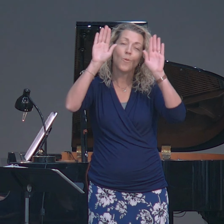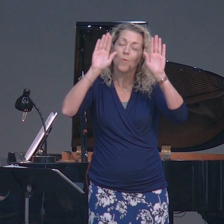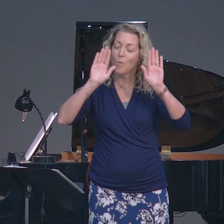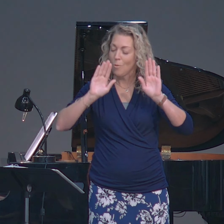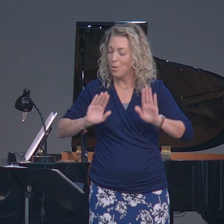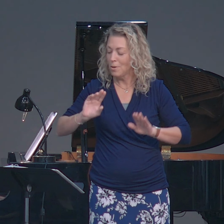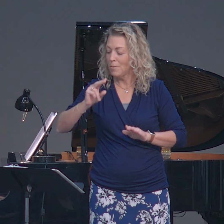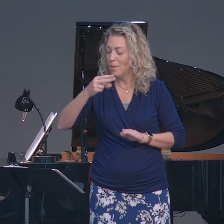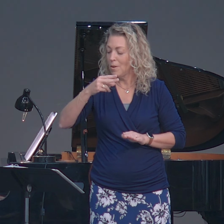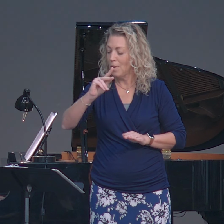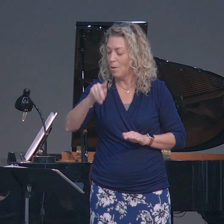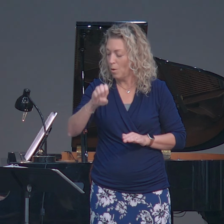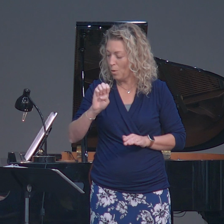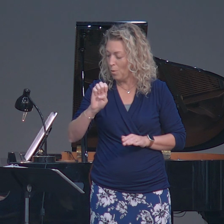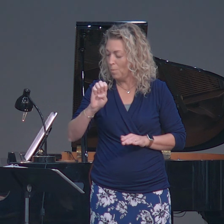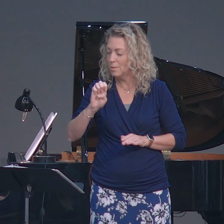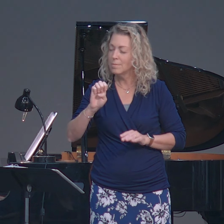us. What